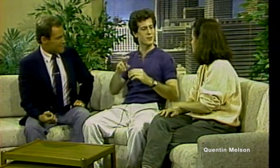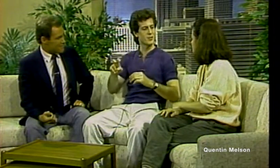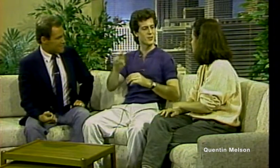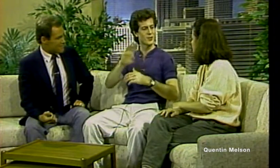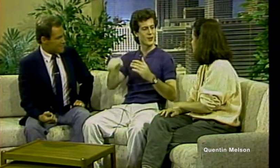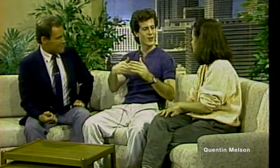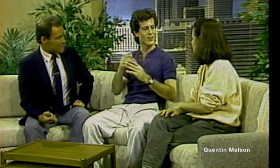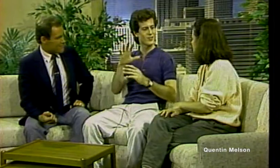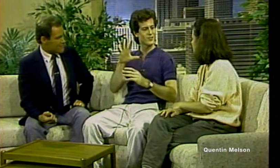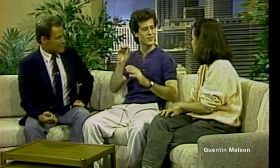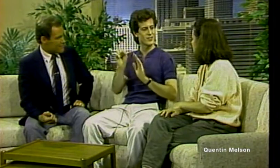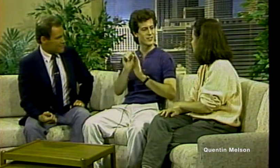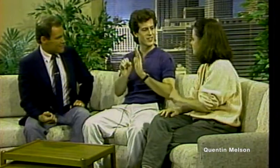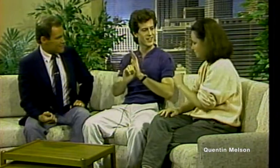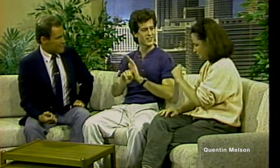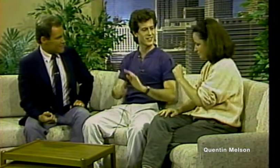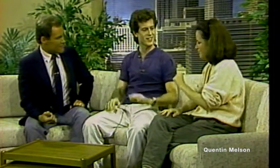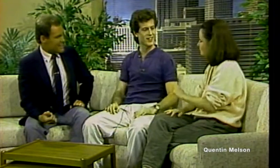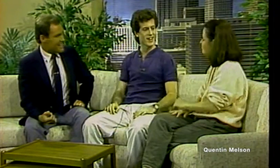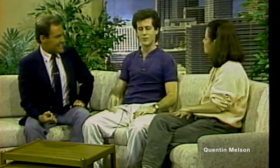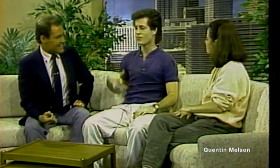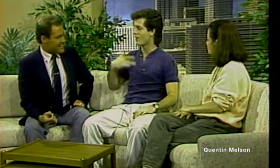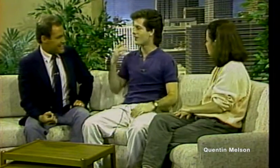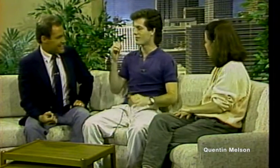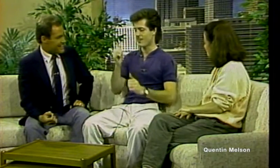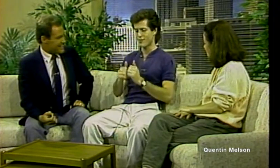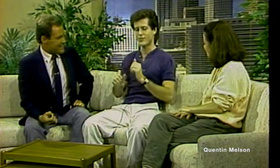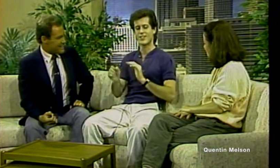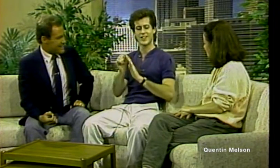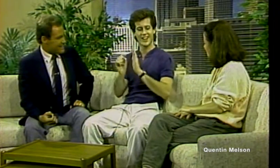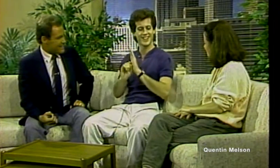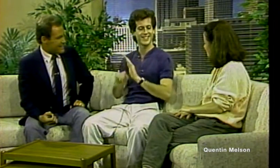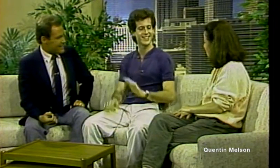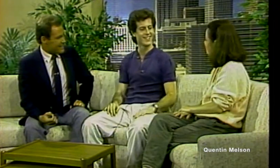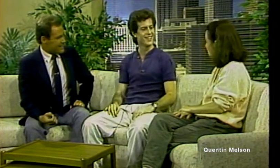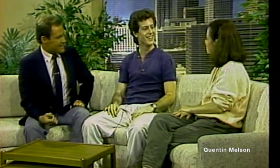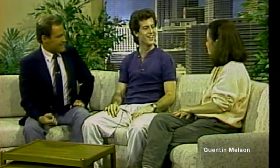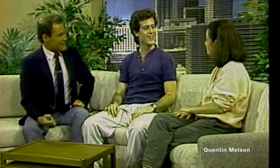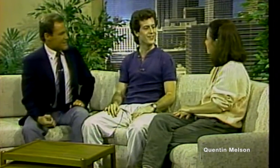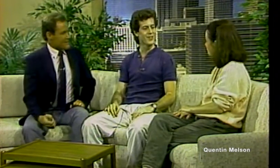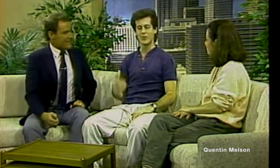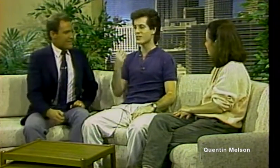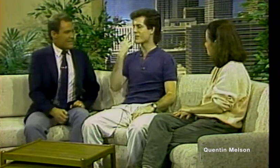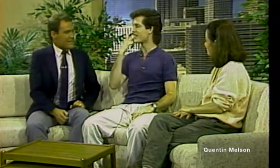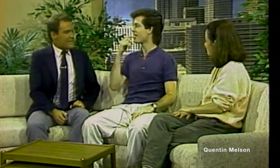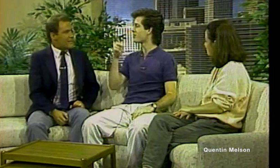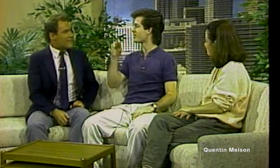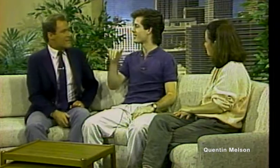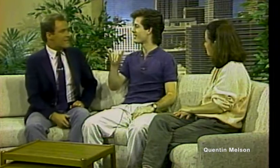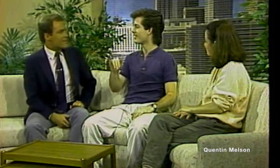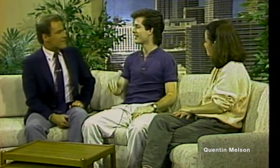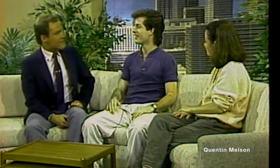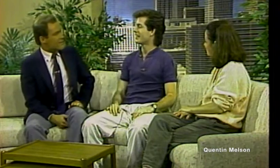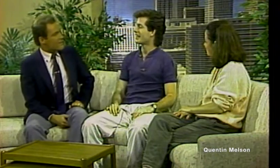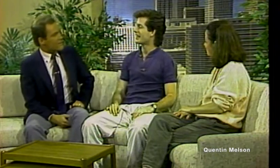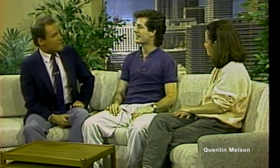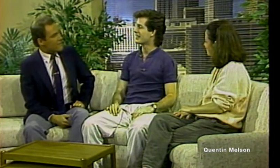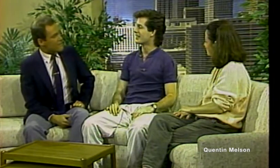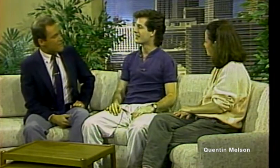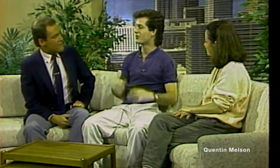to tour all 50 states, and we felt every state. we just recently came from Kentucky. And it was